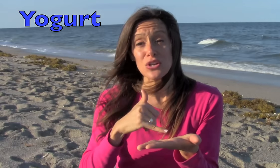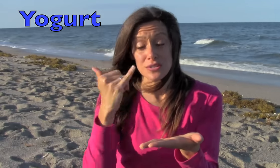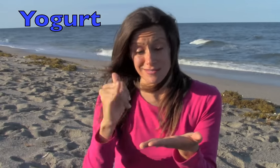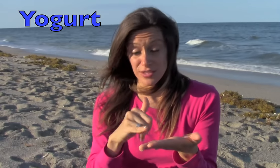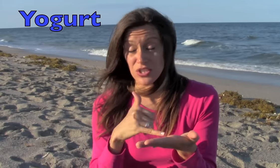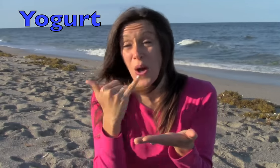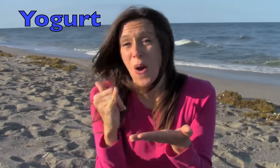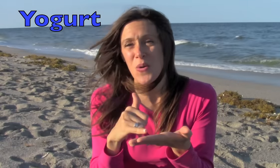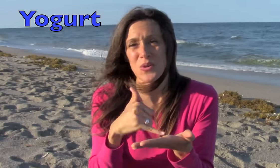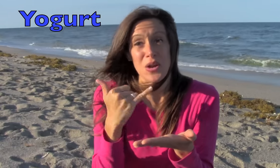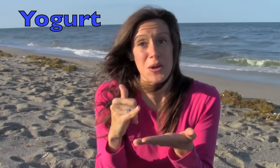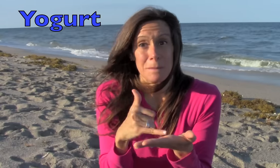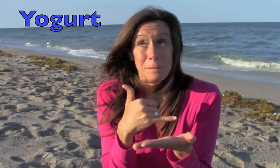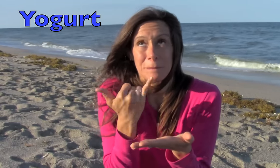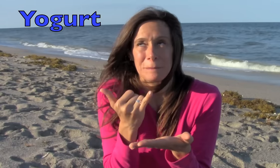Yogurt, yogurt.